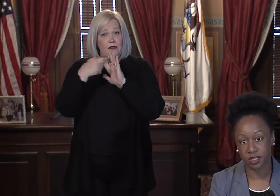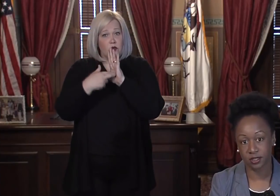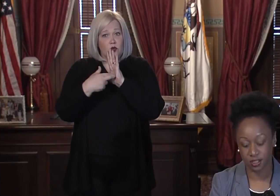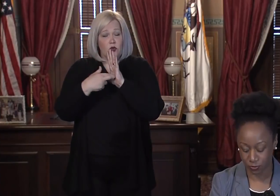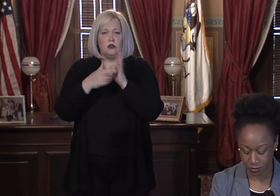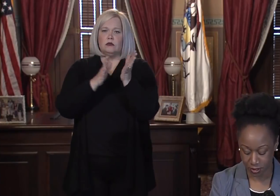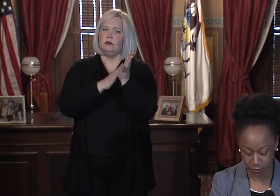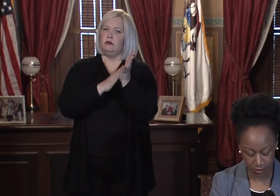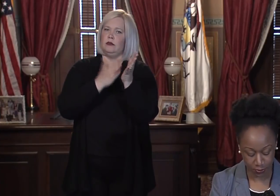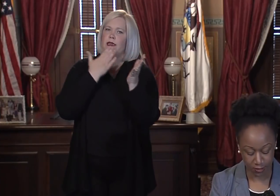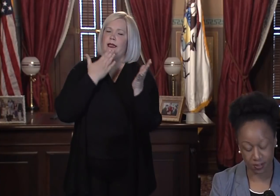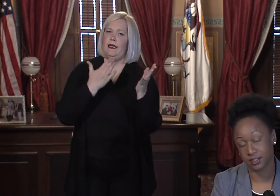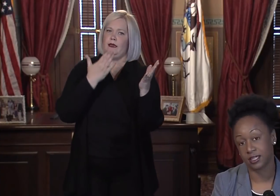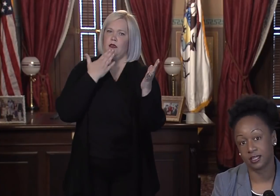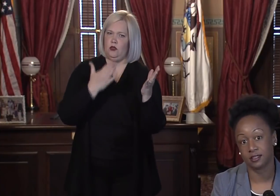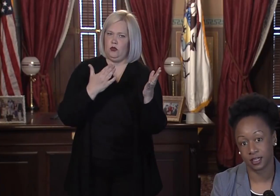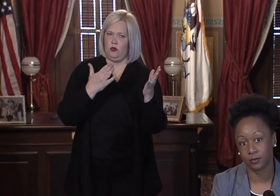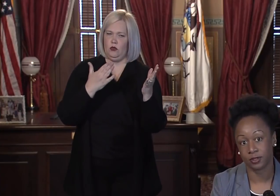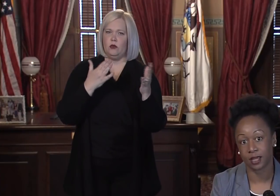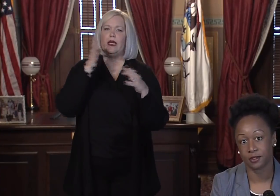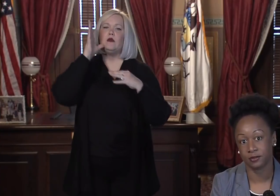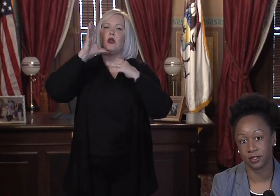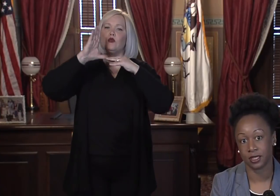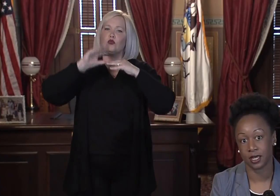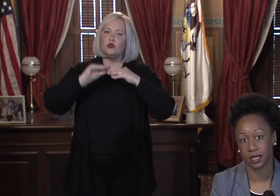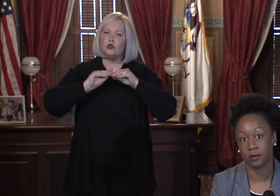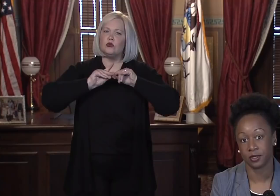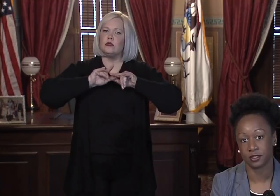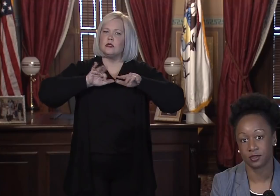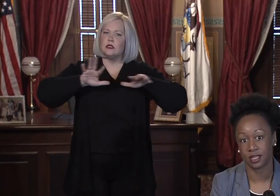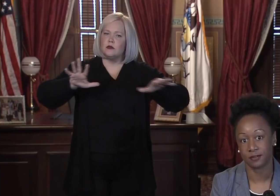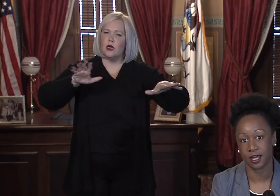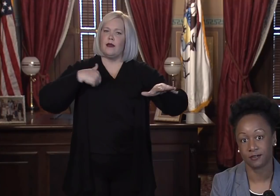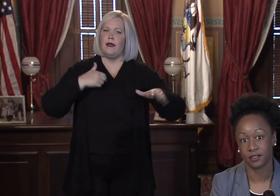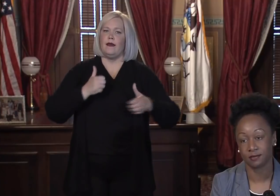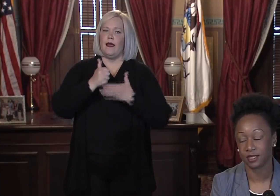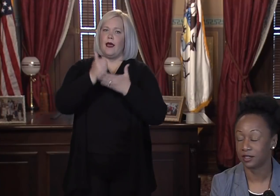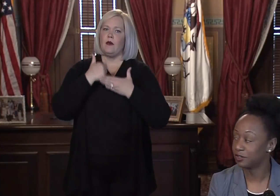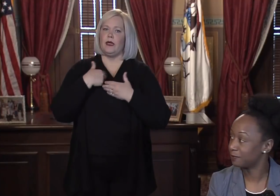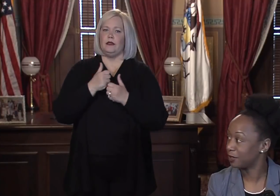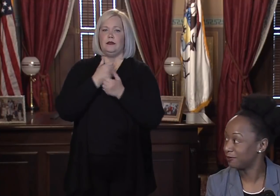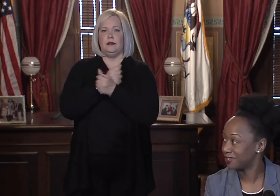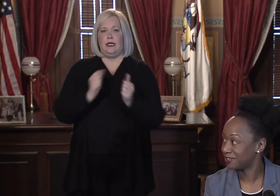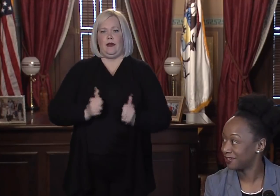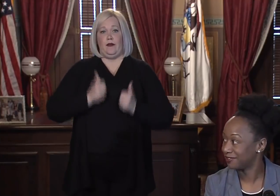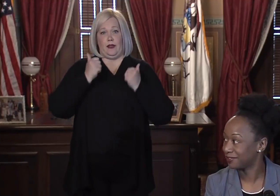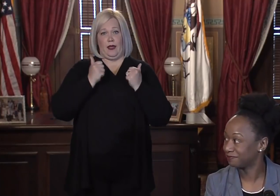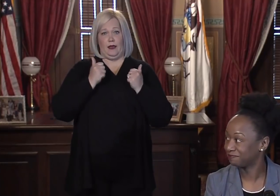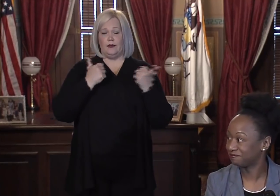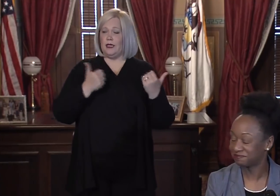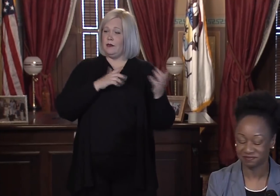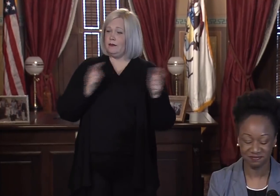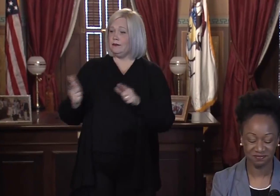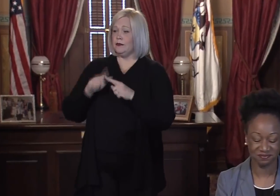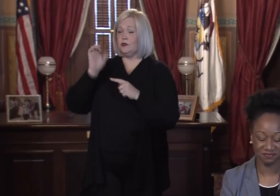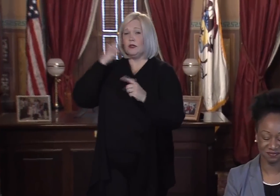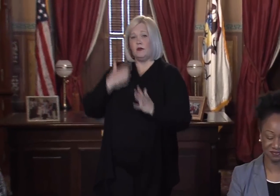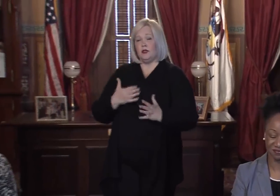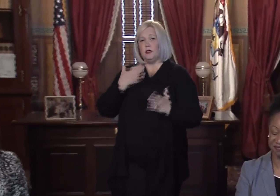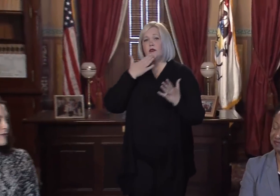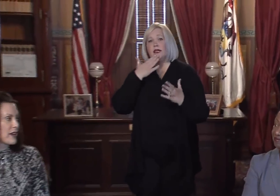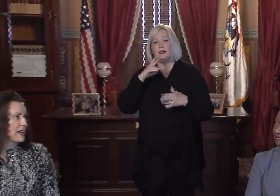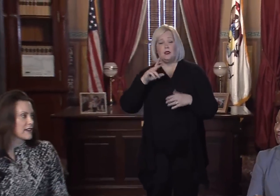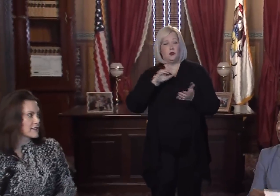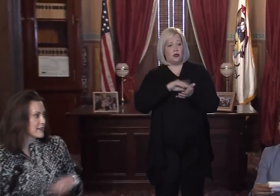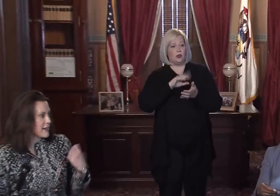no question this will slow the spread of the disease, and it will absolutely help us to save lives. And I'll turn it back over to you, Governor. All right, well, thank you, Dr.